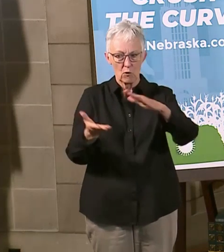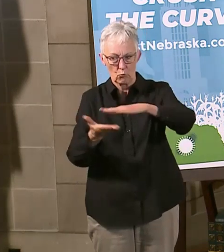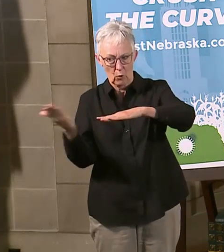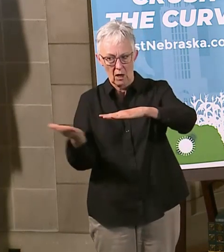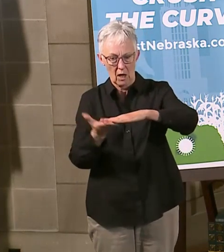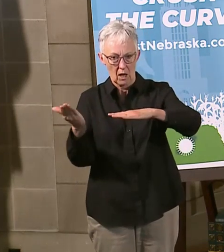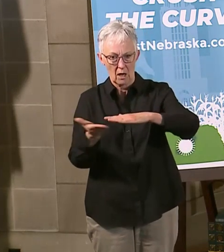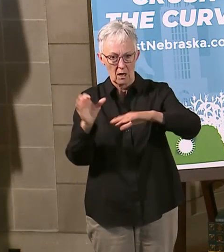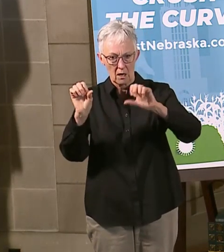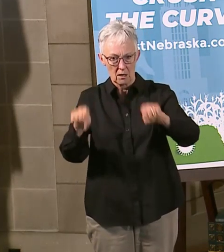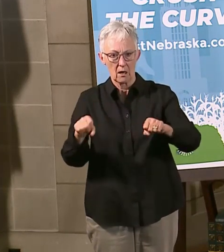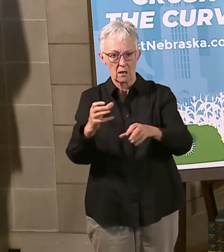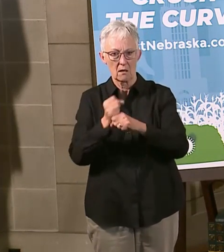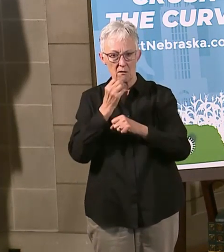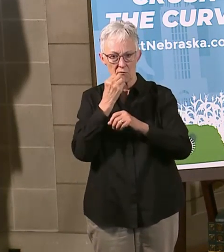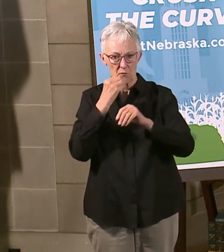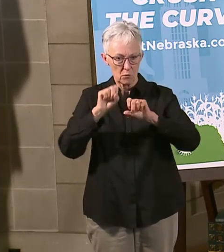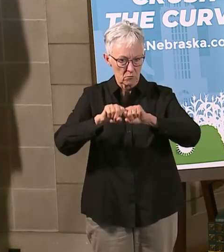case.